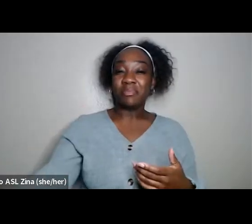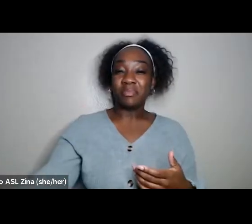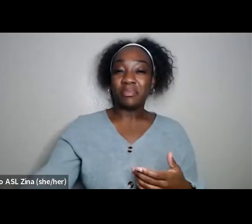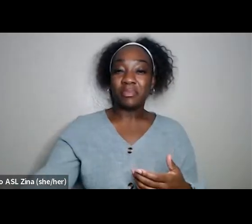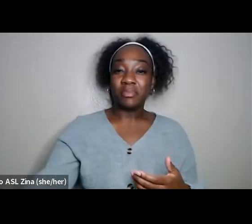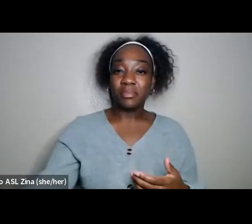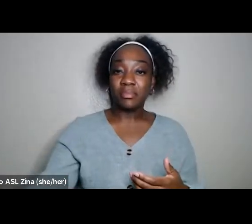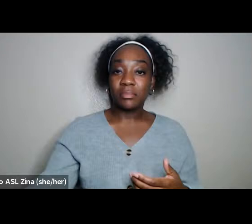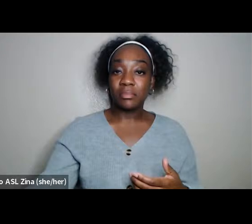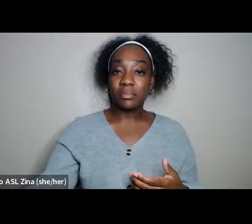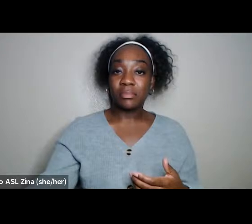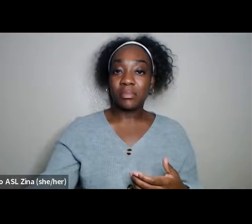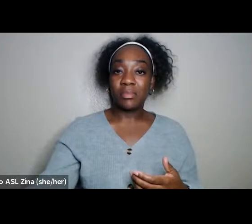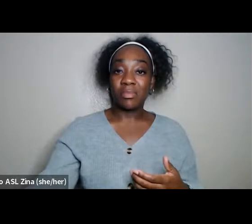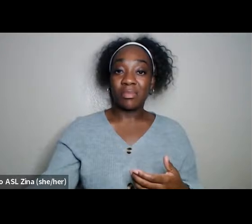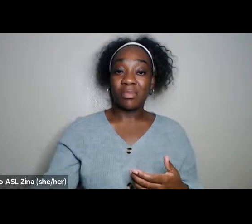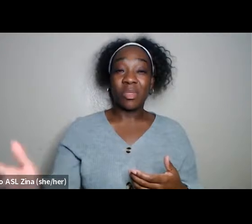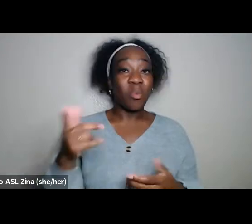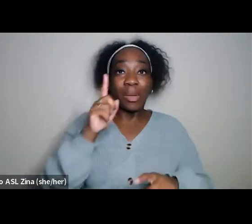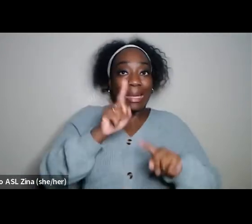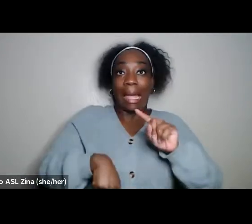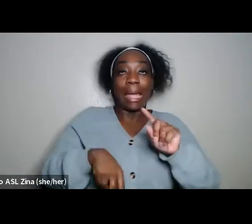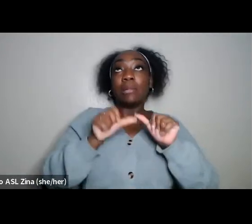to continue in this way.